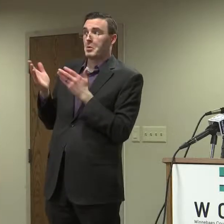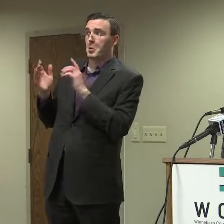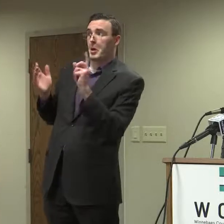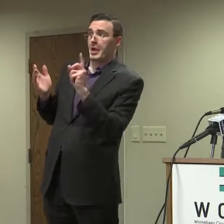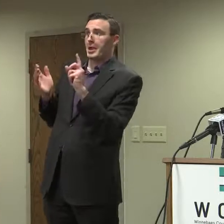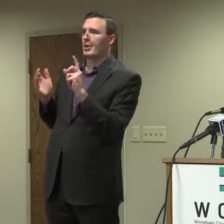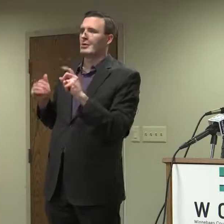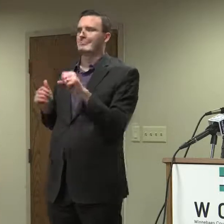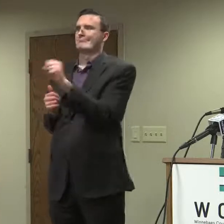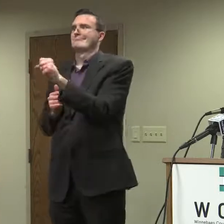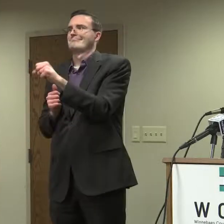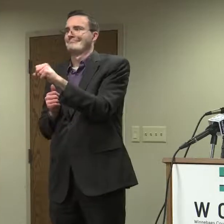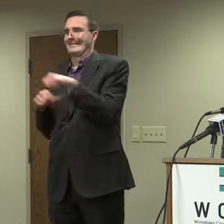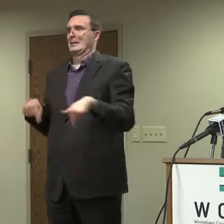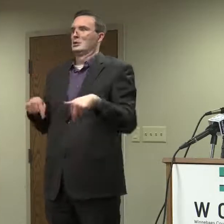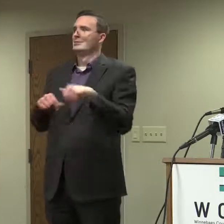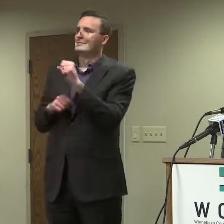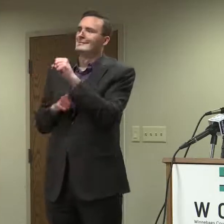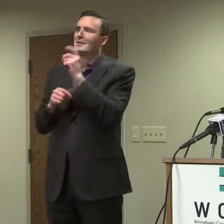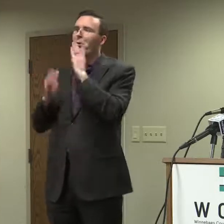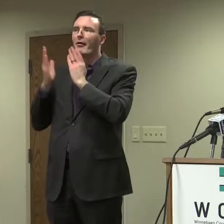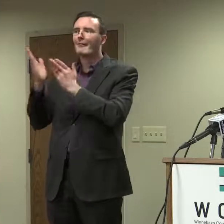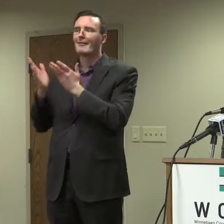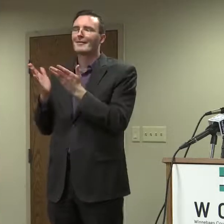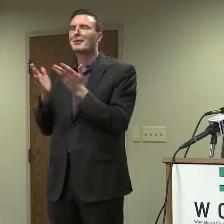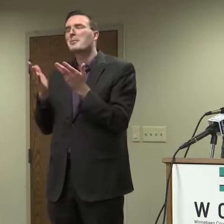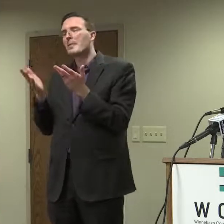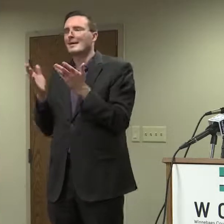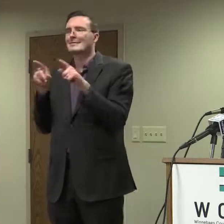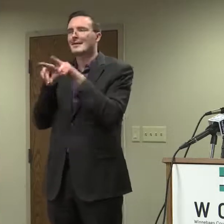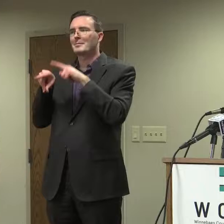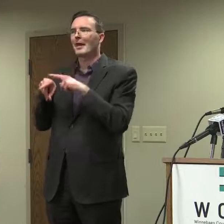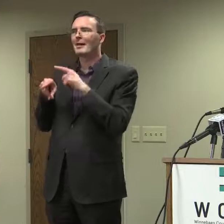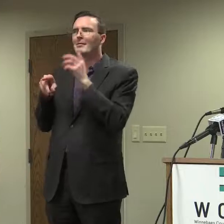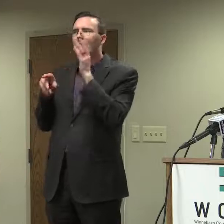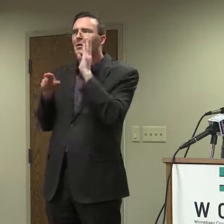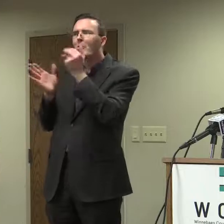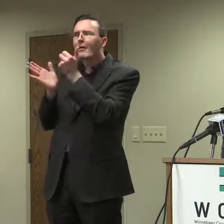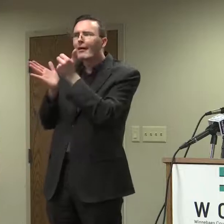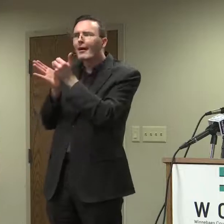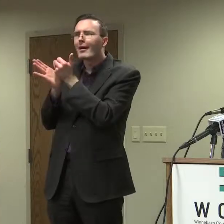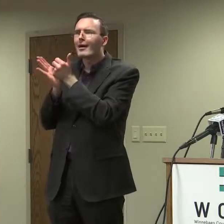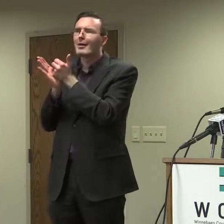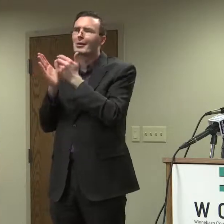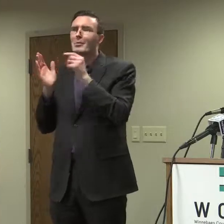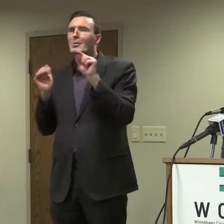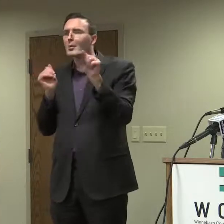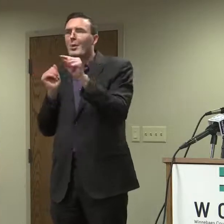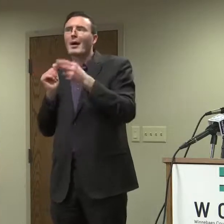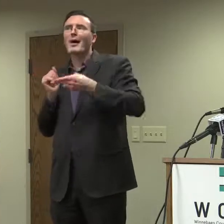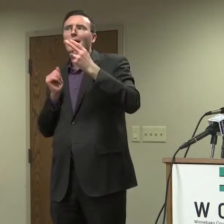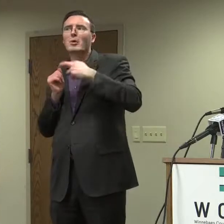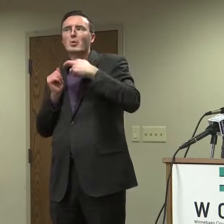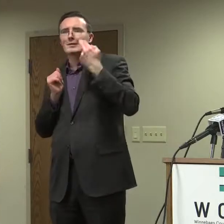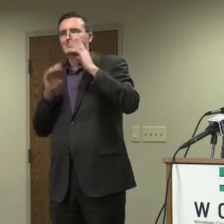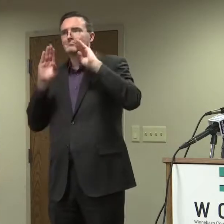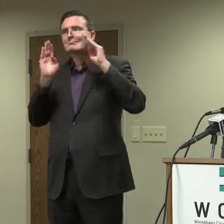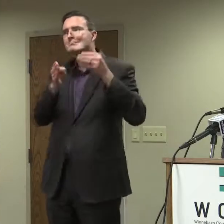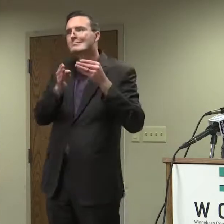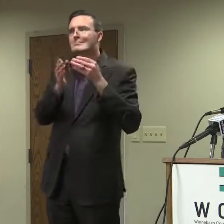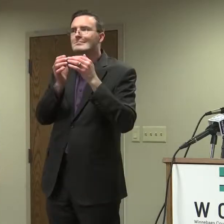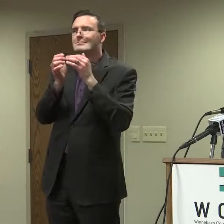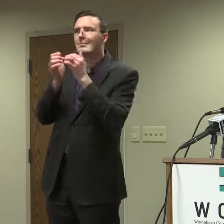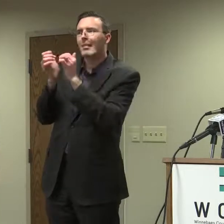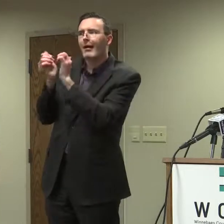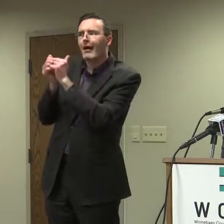of course we would. We'd also want to know how they're going to help us ensure that our populations most at risk